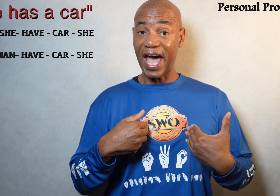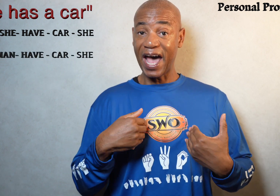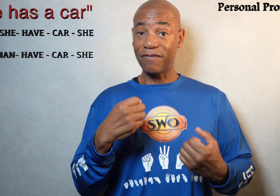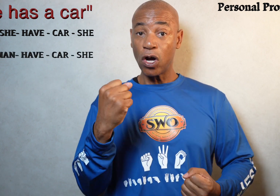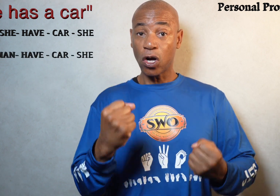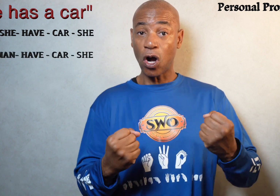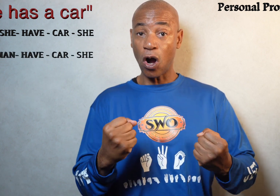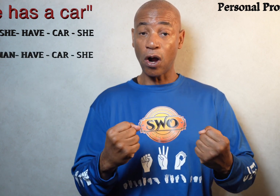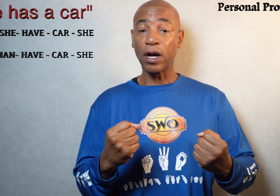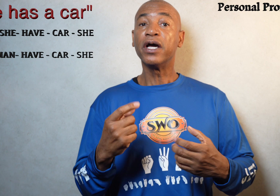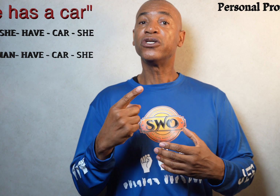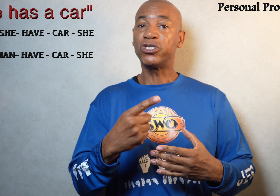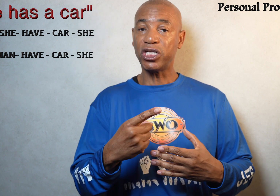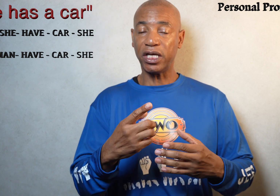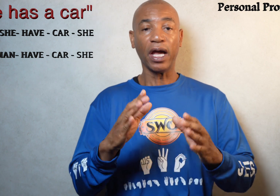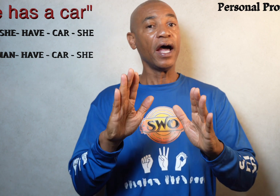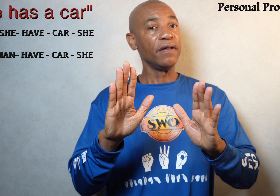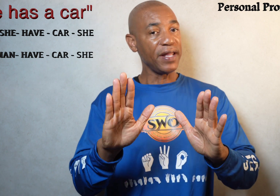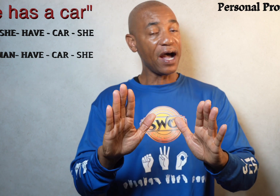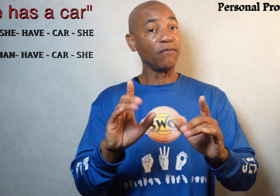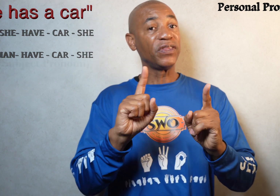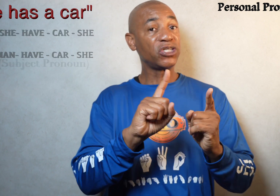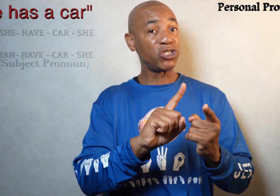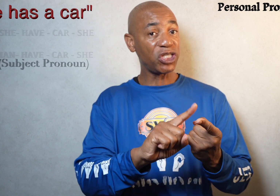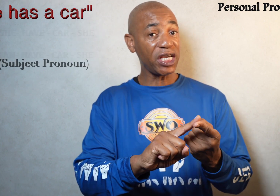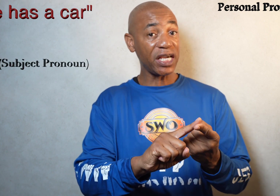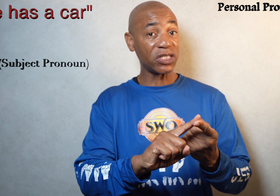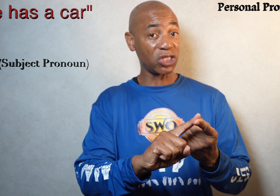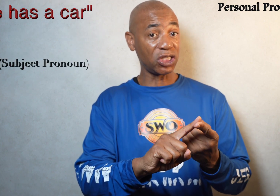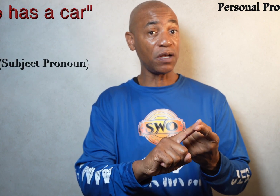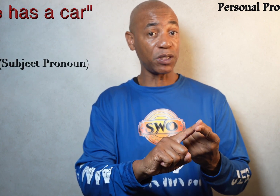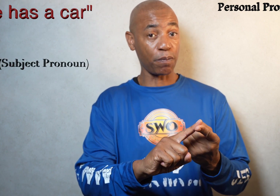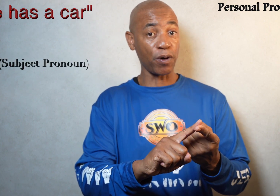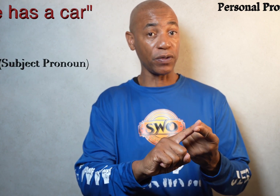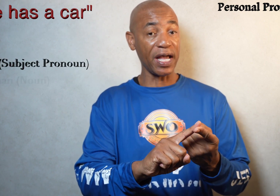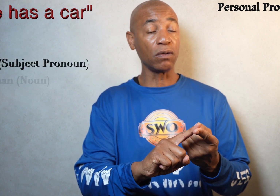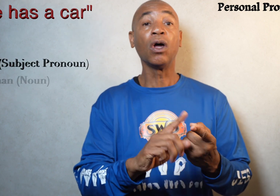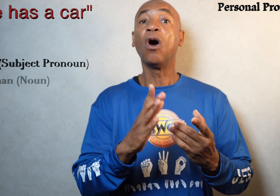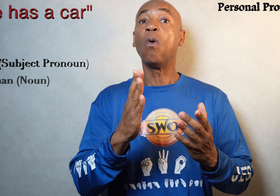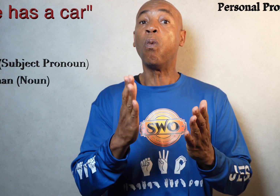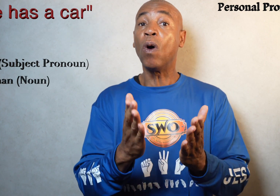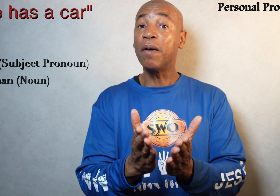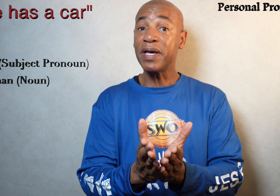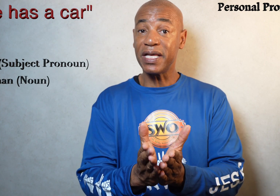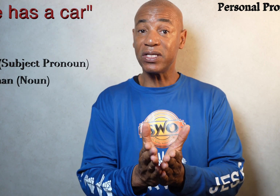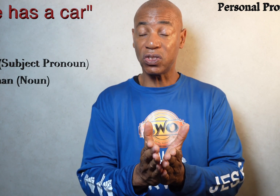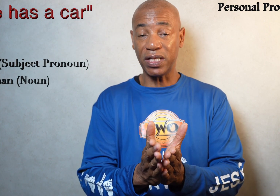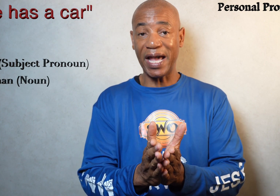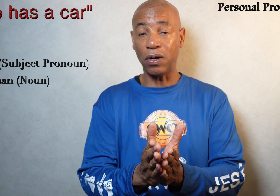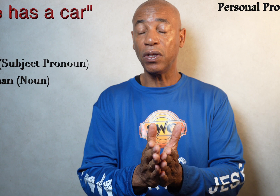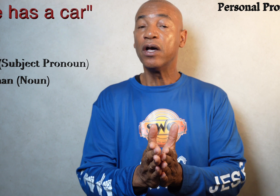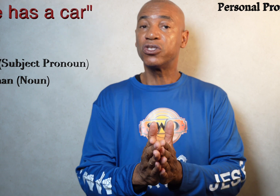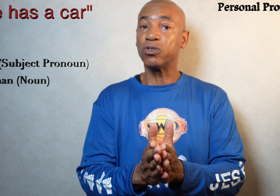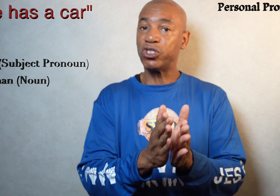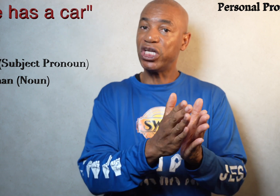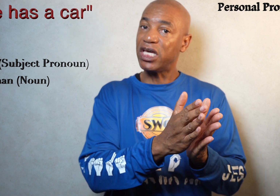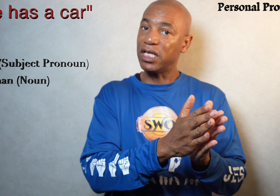have, car, she. Now, the she is a subject pronoun, woman is the noun, so she can either